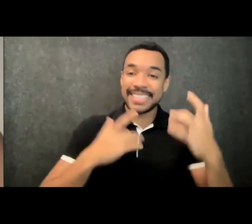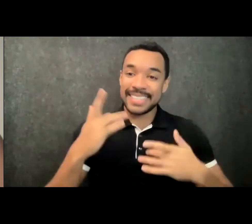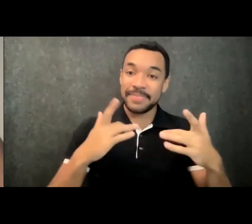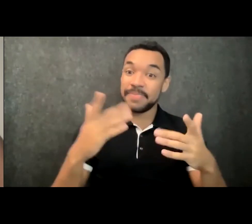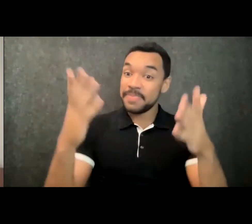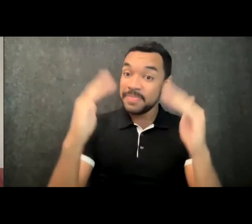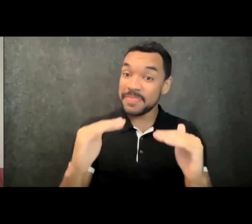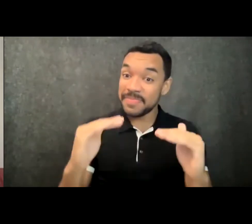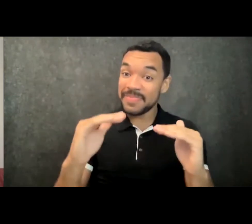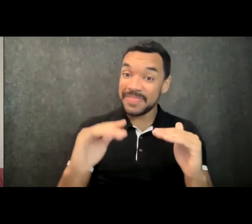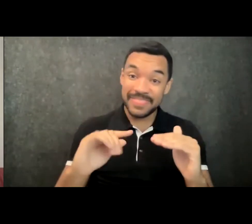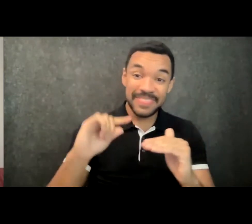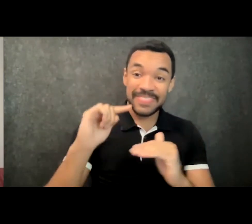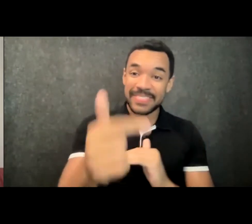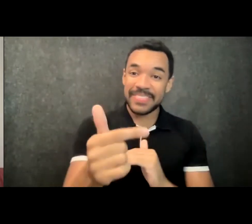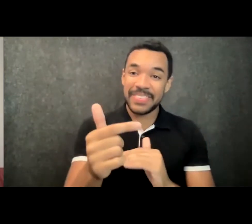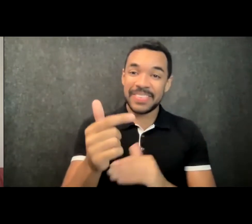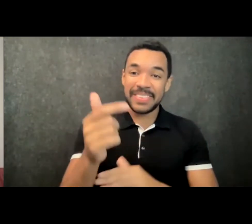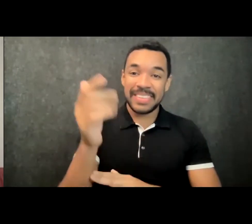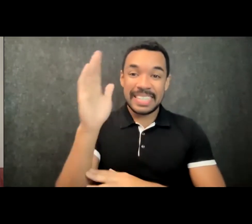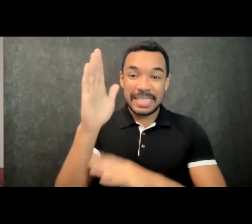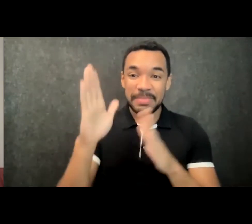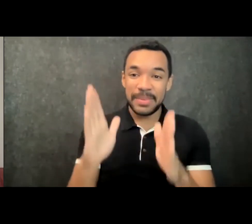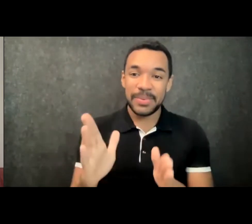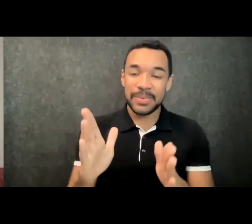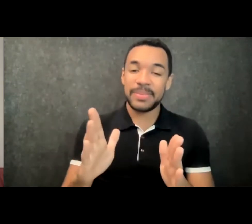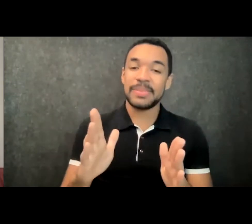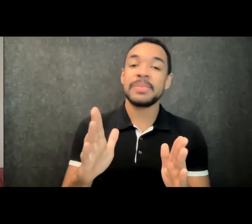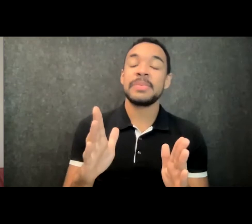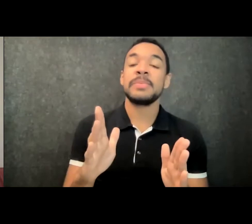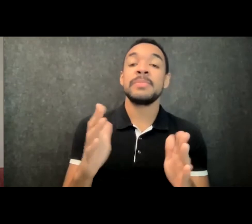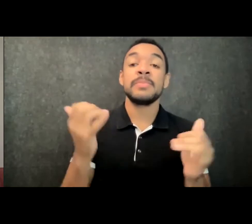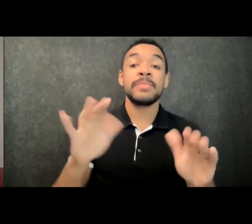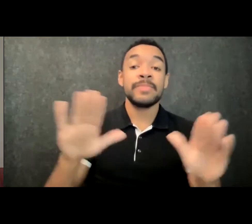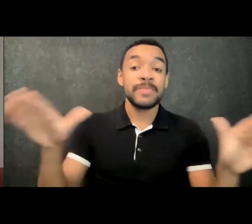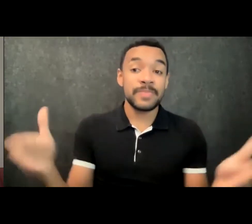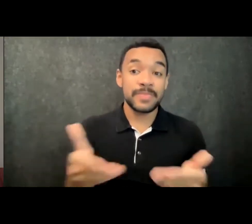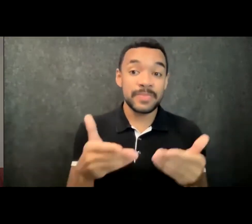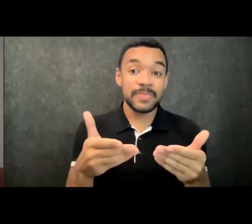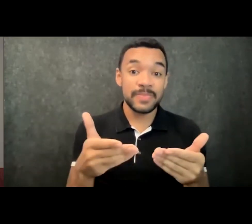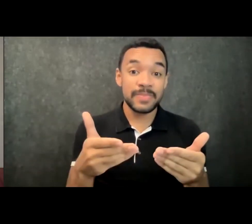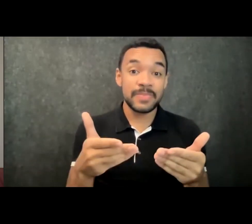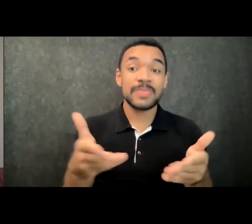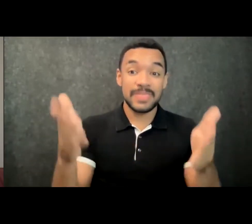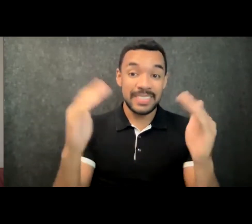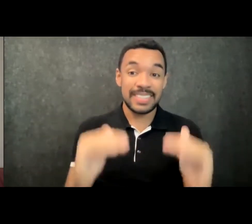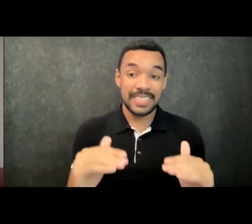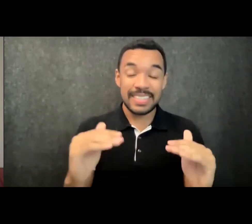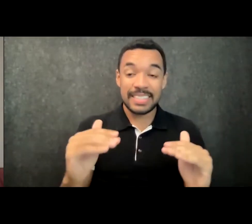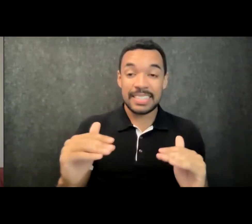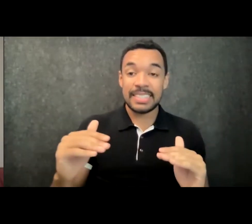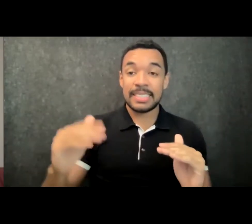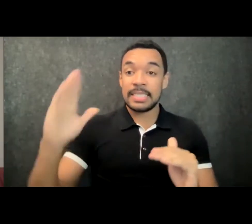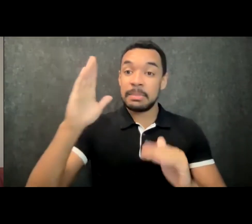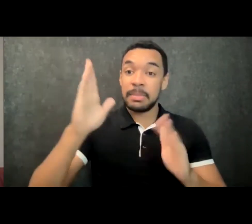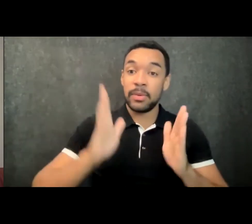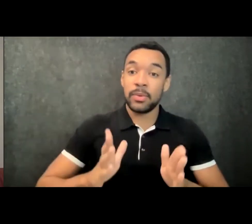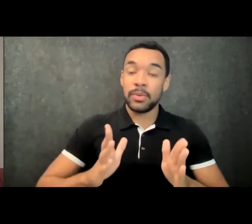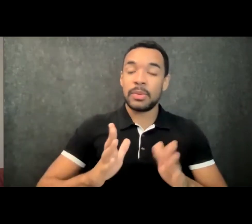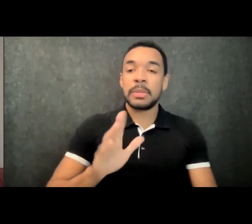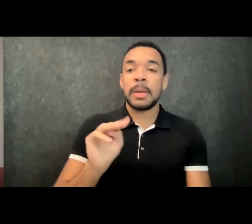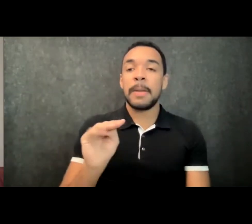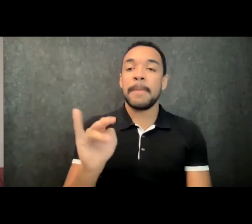next readers. So I'm going to introduce our next reader, who is